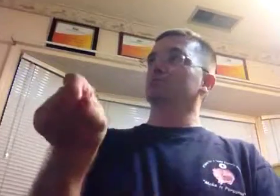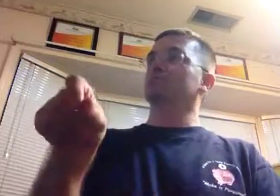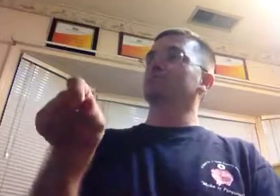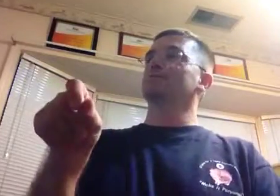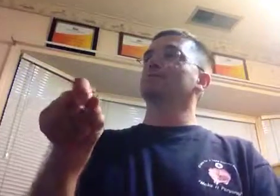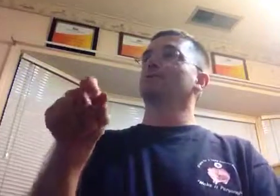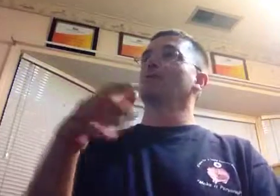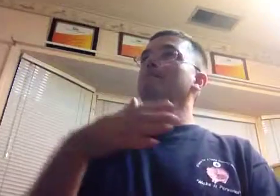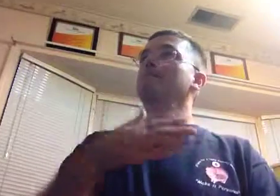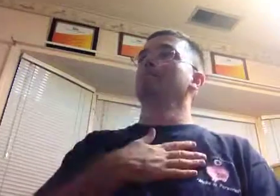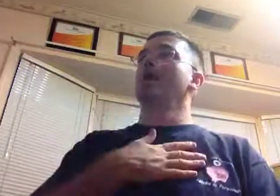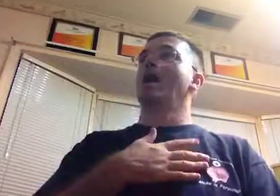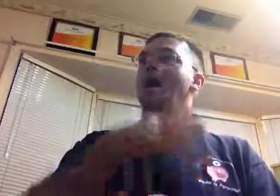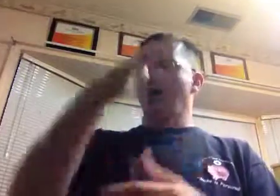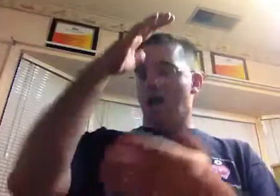made all the financial decisions. Mm-hmm.